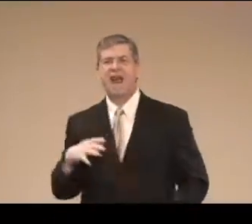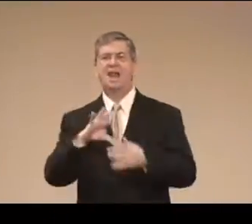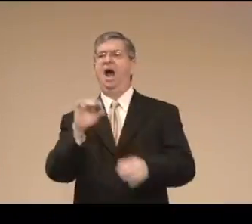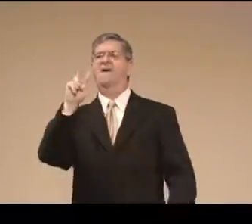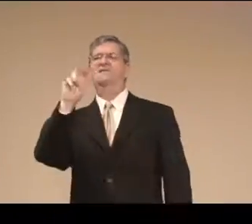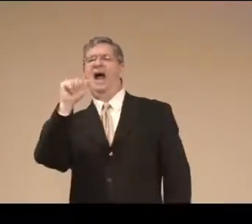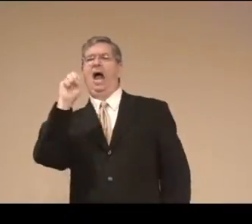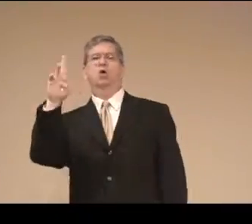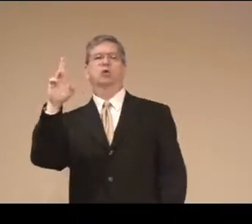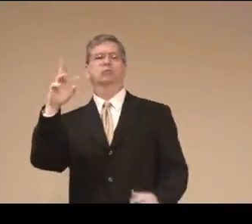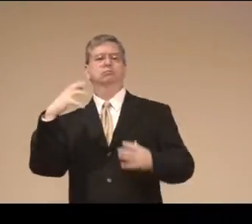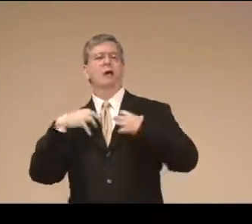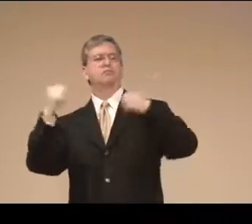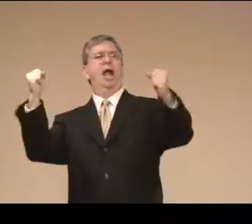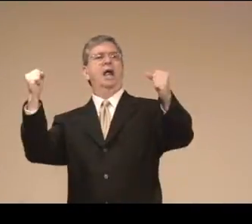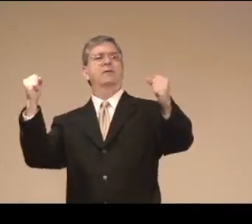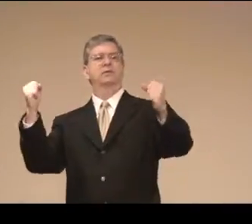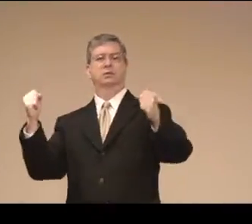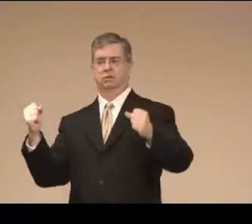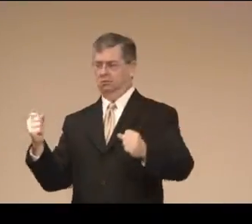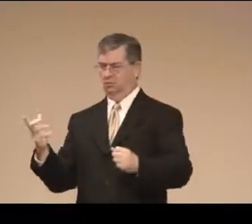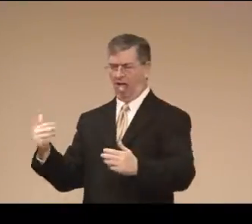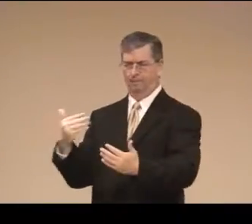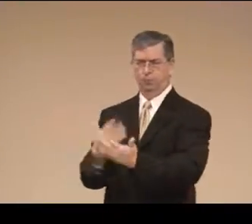And the Lord is with thee, thou mighty man of valor.